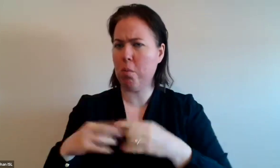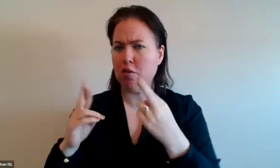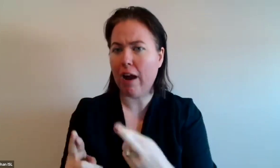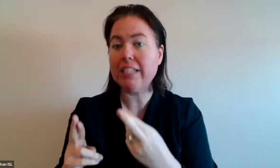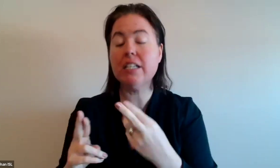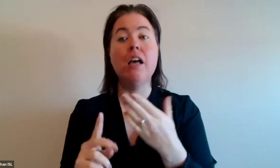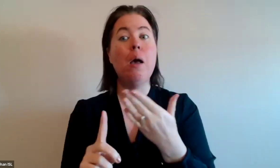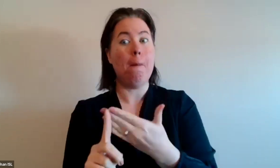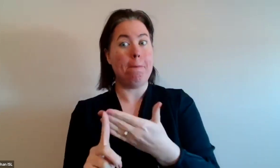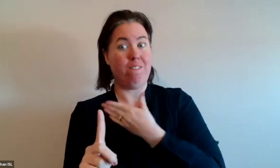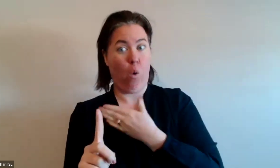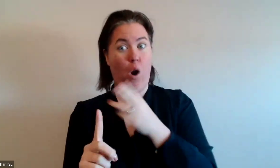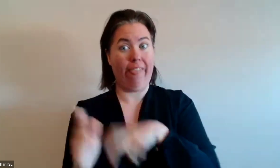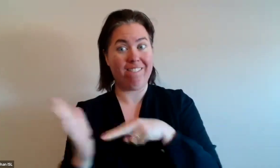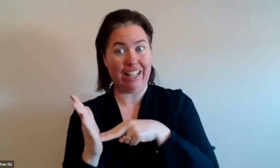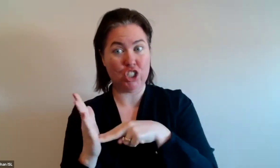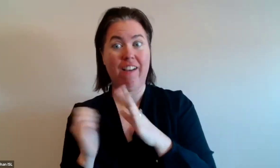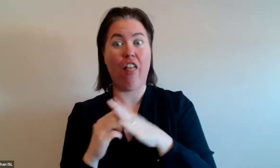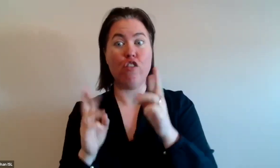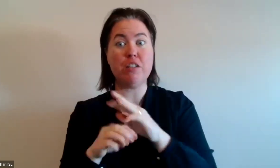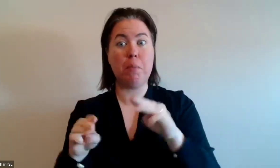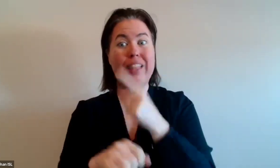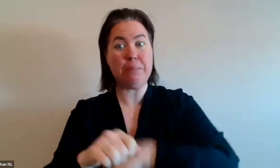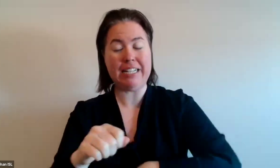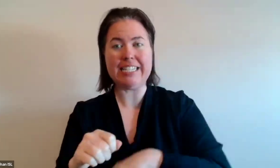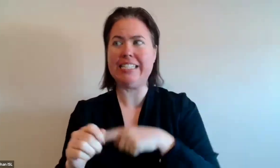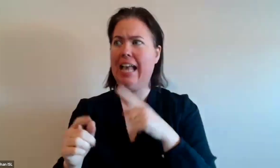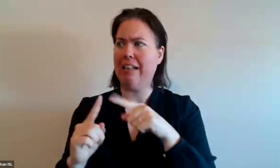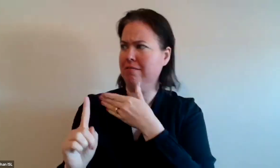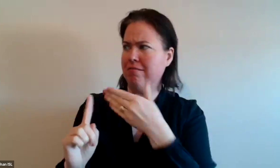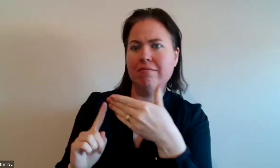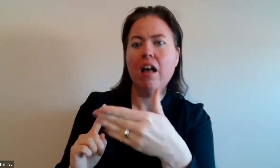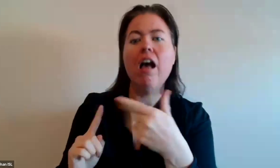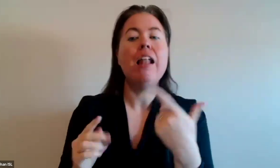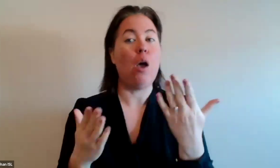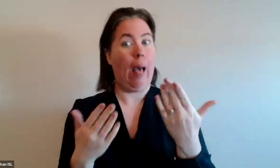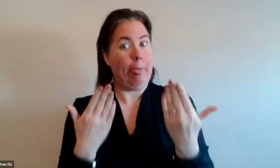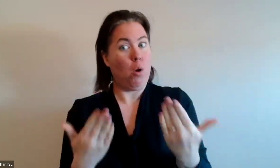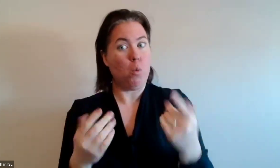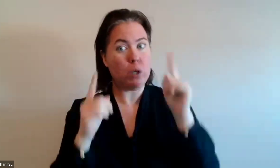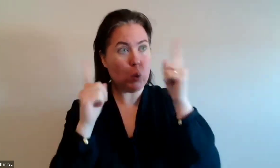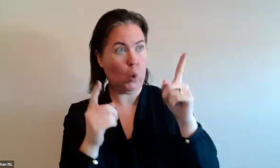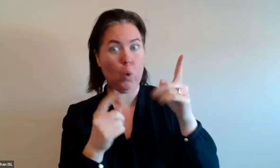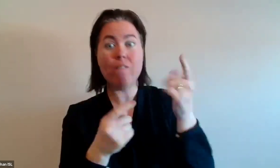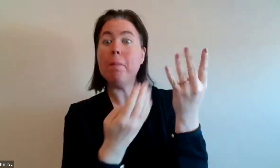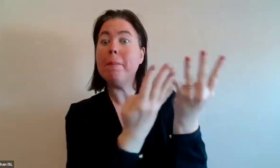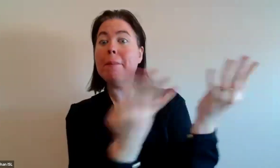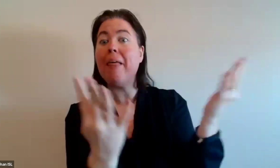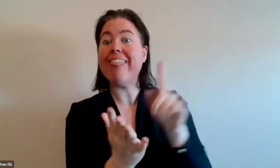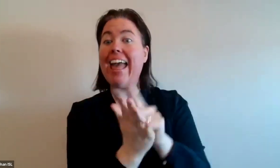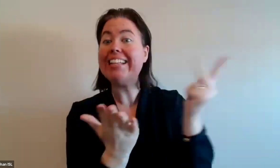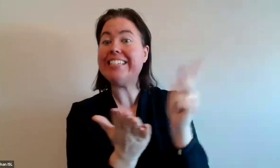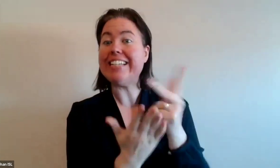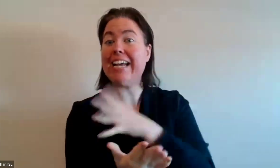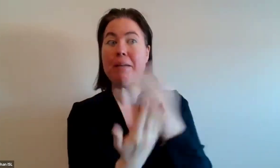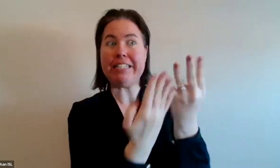Committee on the Rights of Persons with Disabilities. We don't yet know which exact committee member will be responsible for leading the